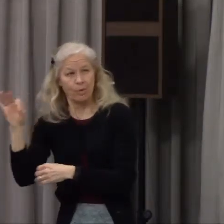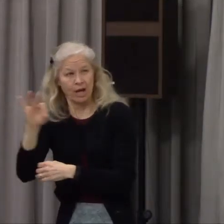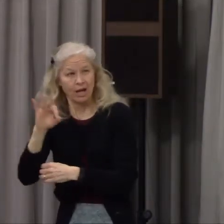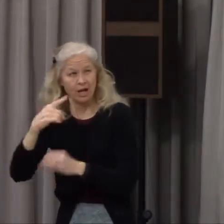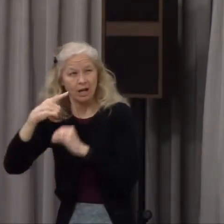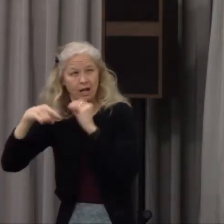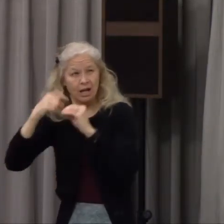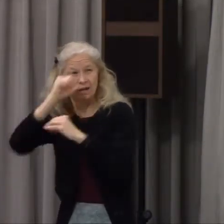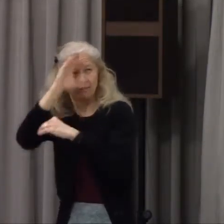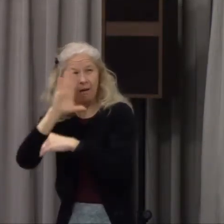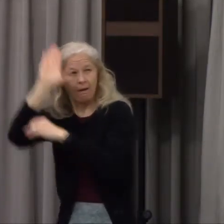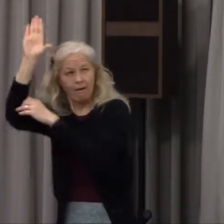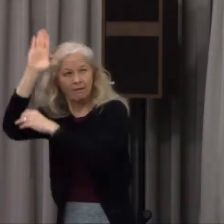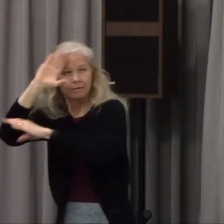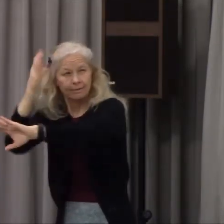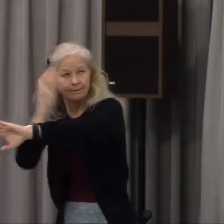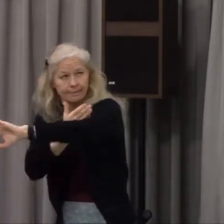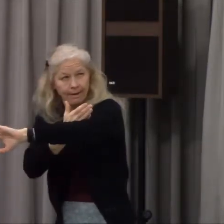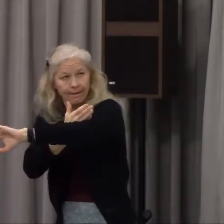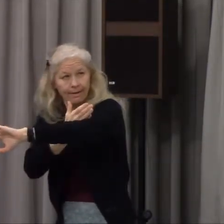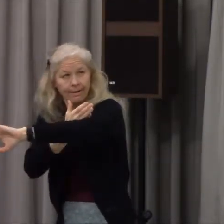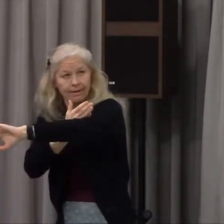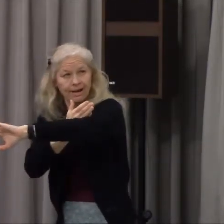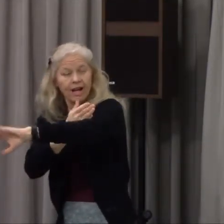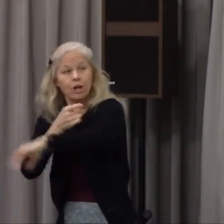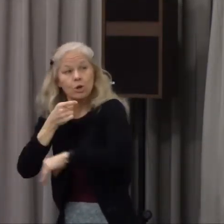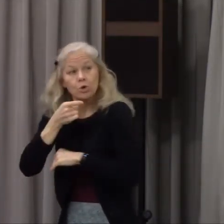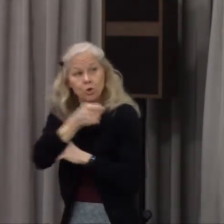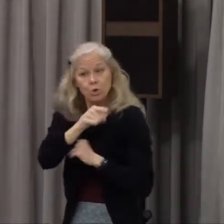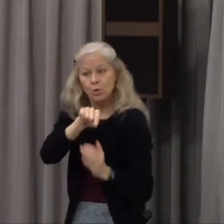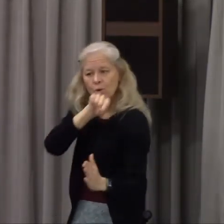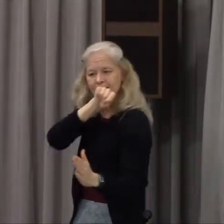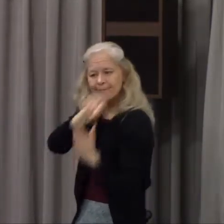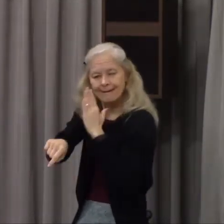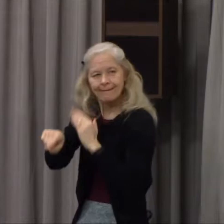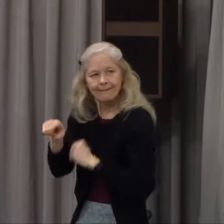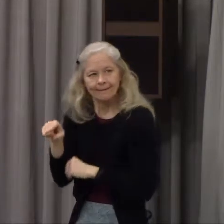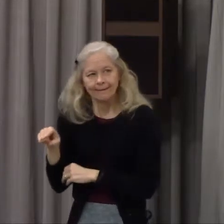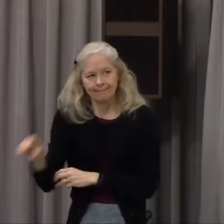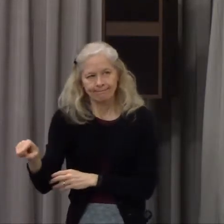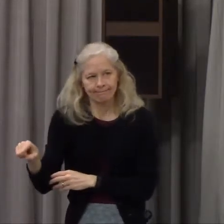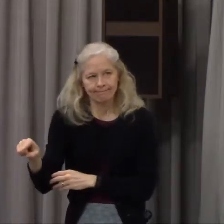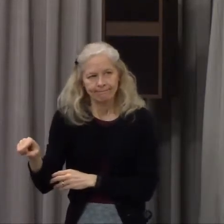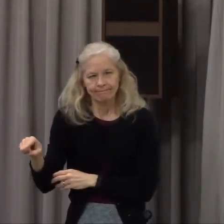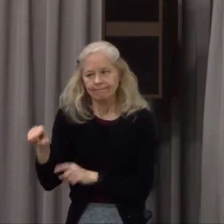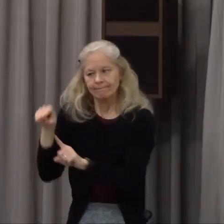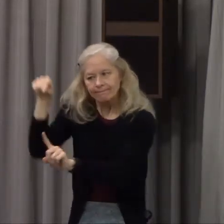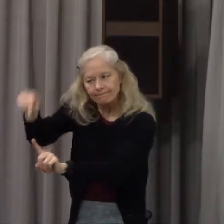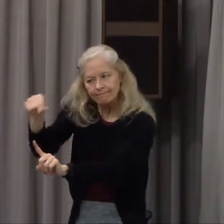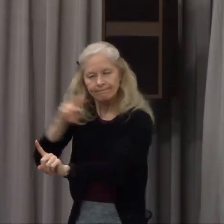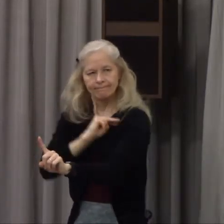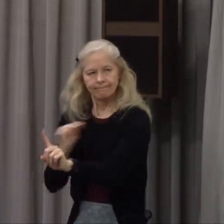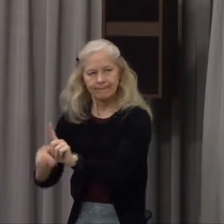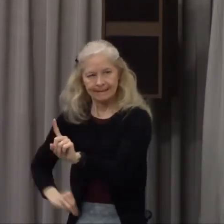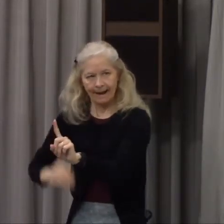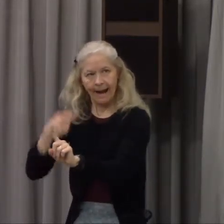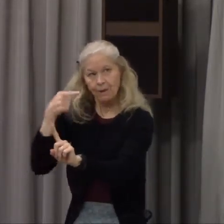and took counsel to slay them. And that word opened them right up. They only had